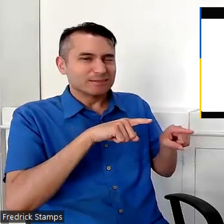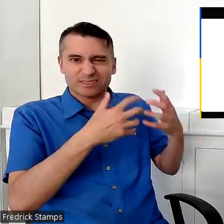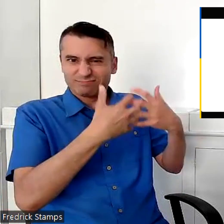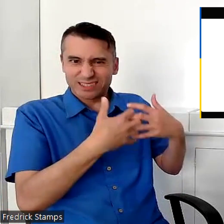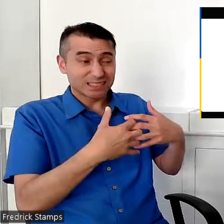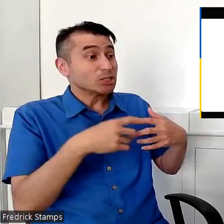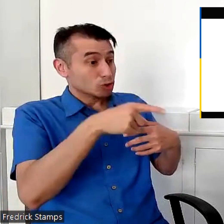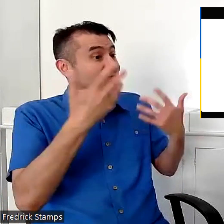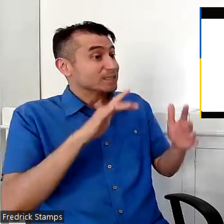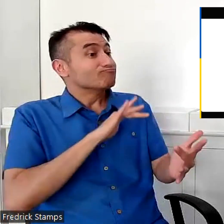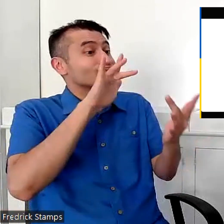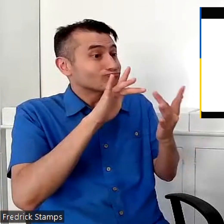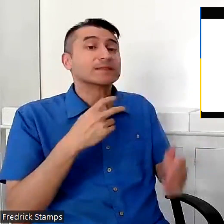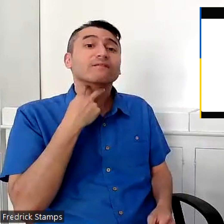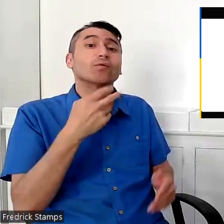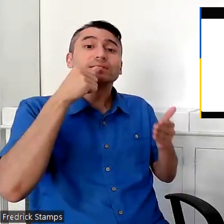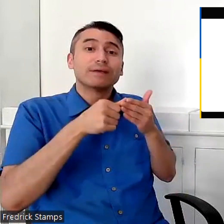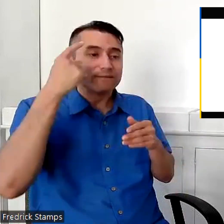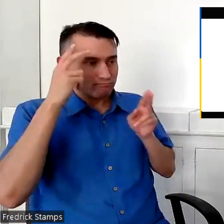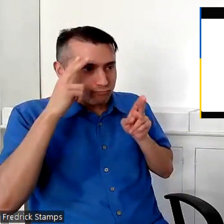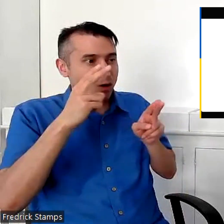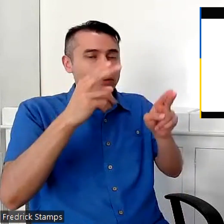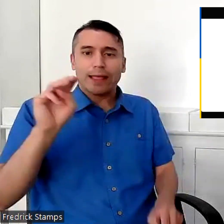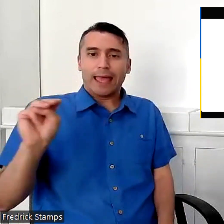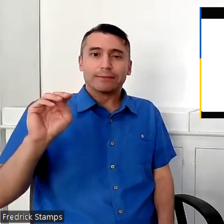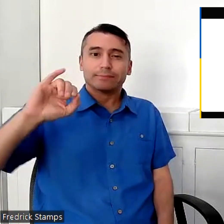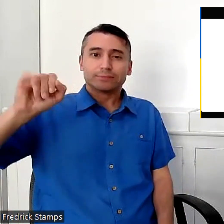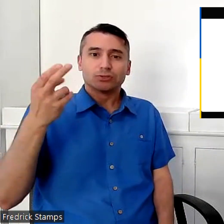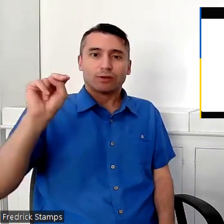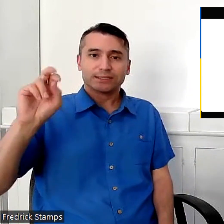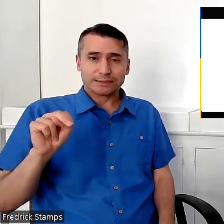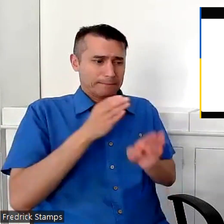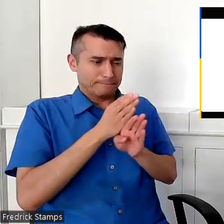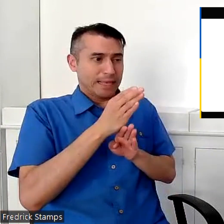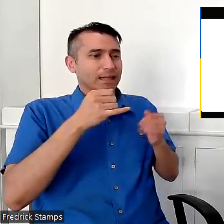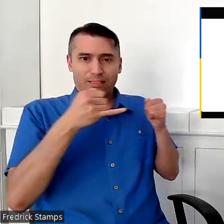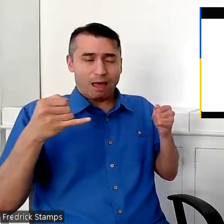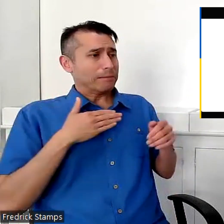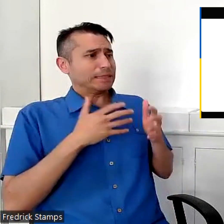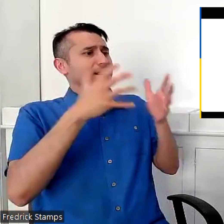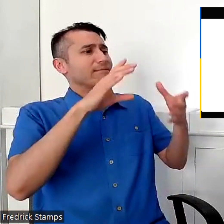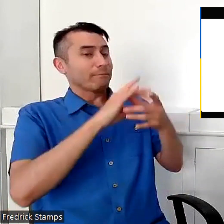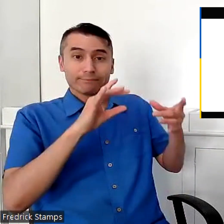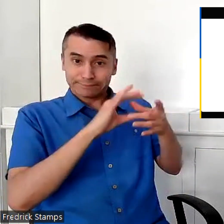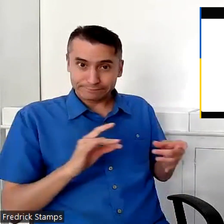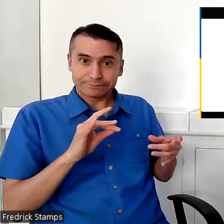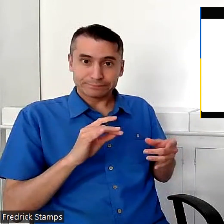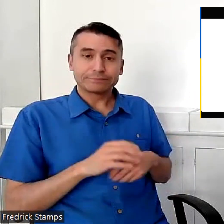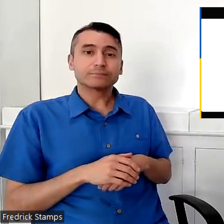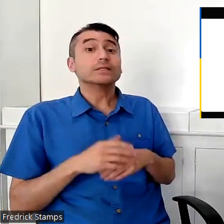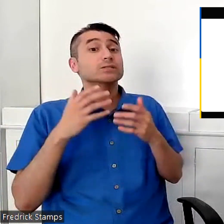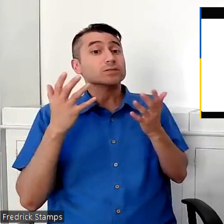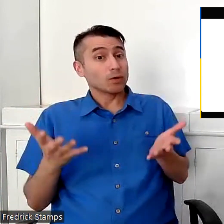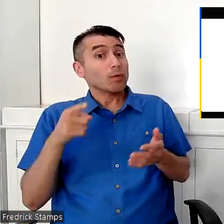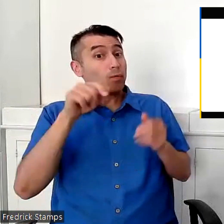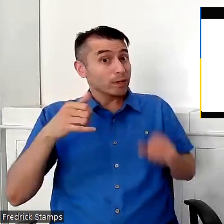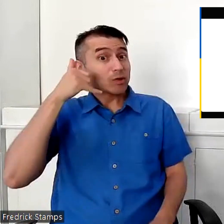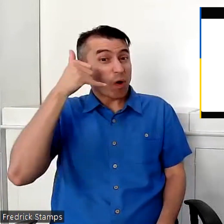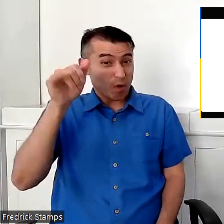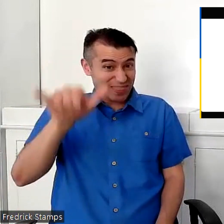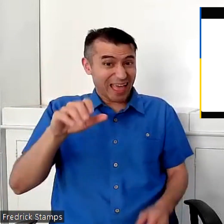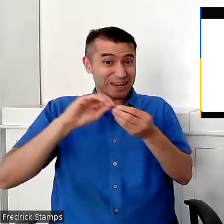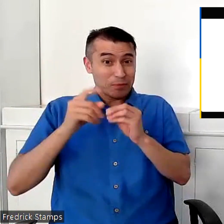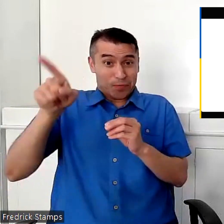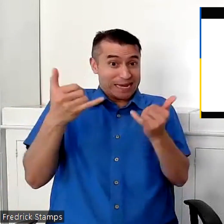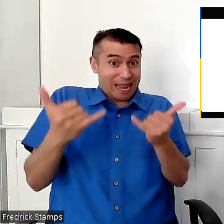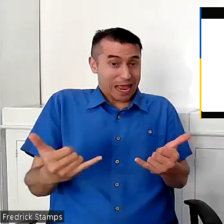67035 didn't answer. You've reached the voicemail of Honorable M. Johnson, main line 2. Please leave a message.